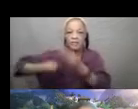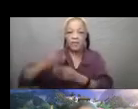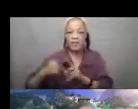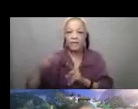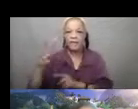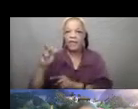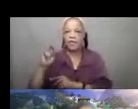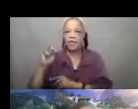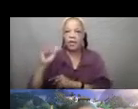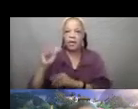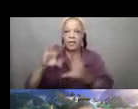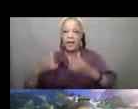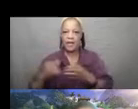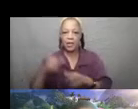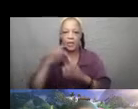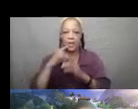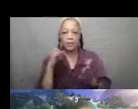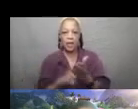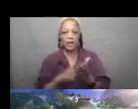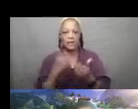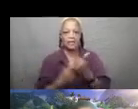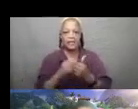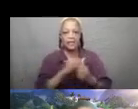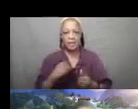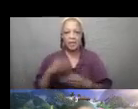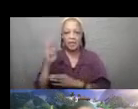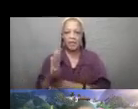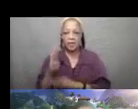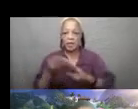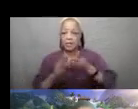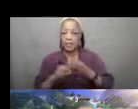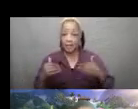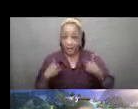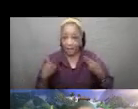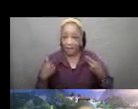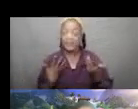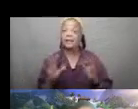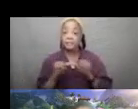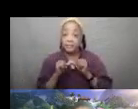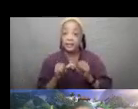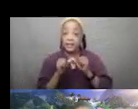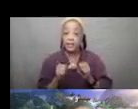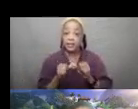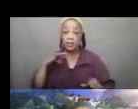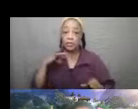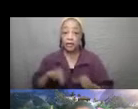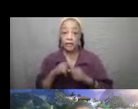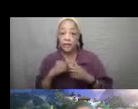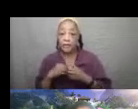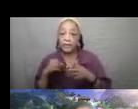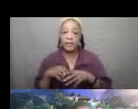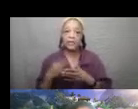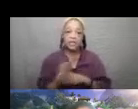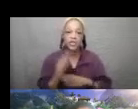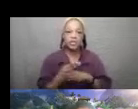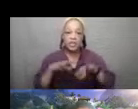recognize that every member of the Berkeley community has and continues to benefit from the use and occupation of the land since